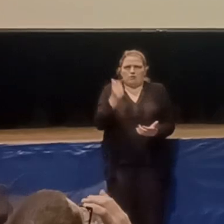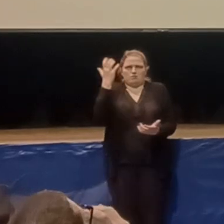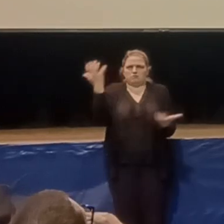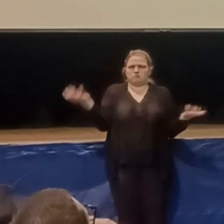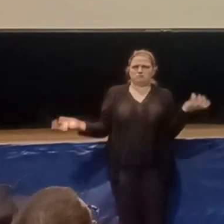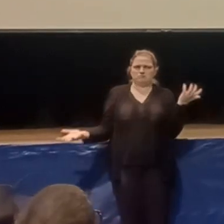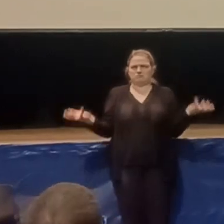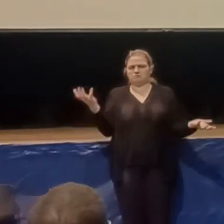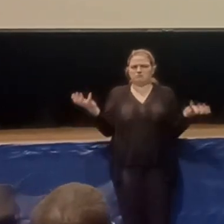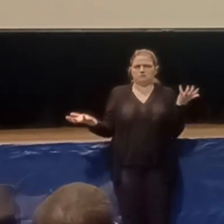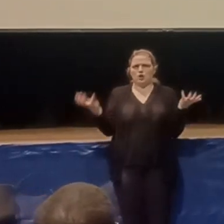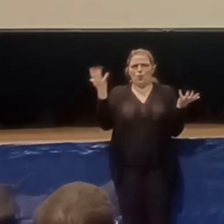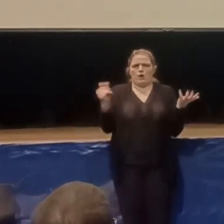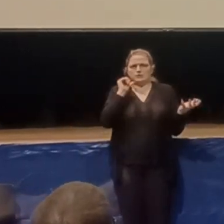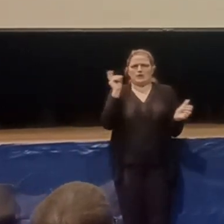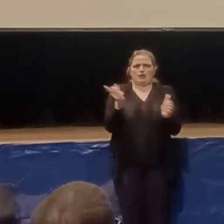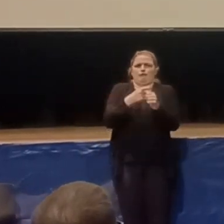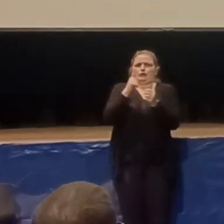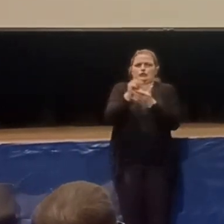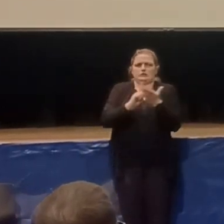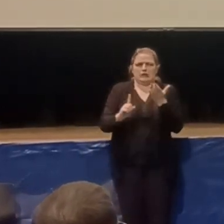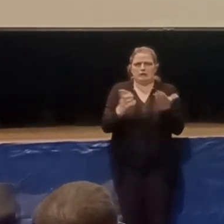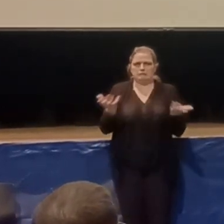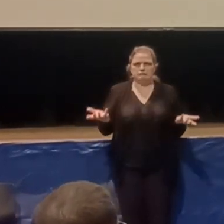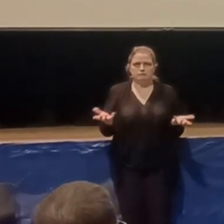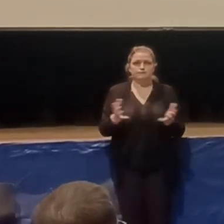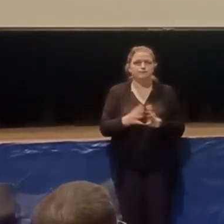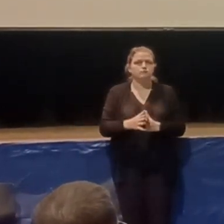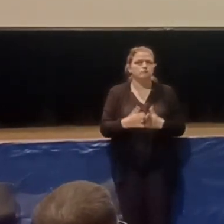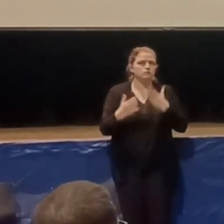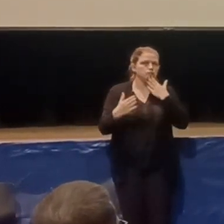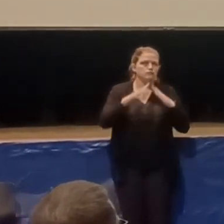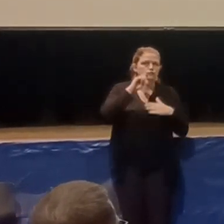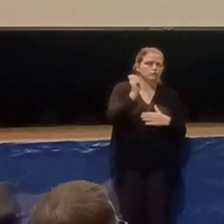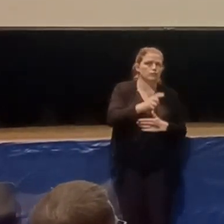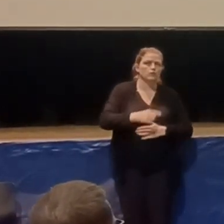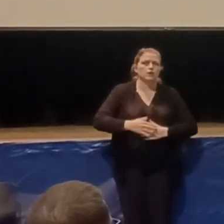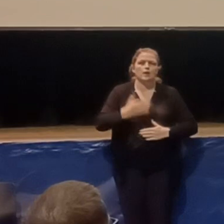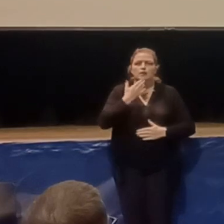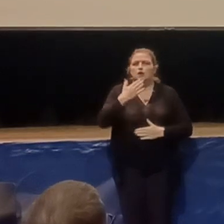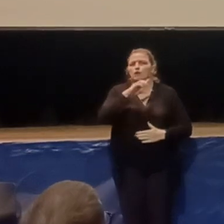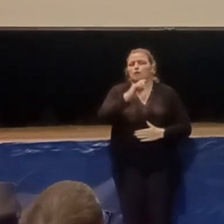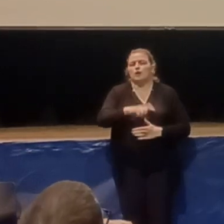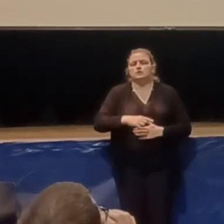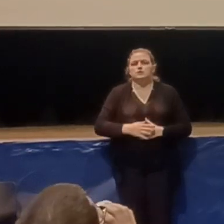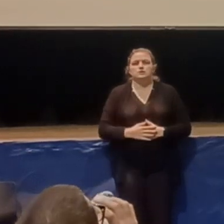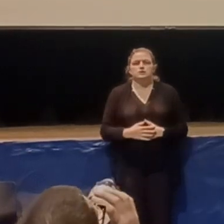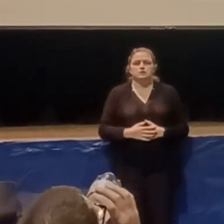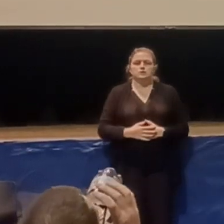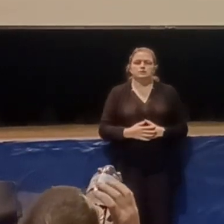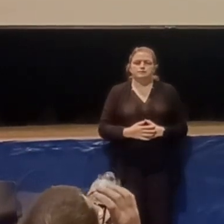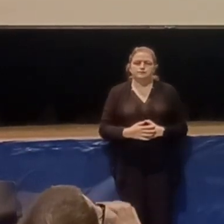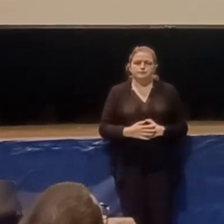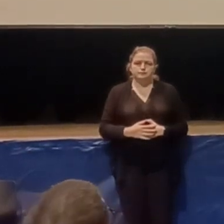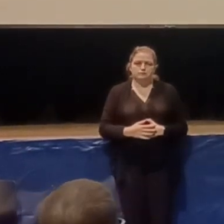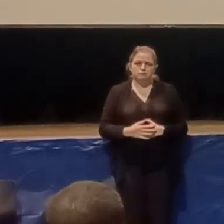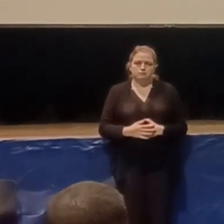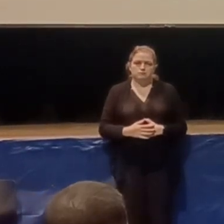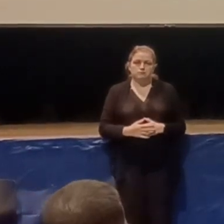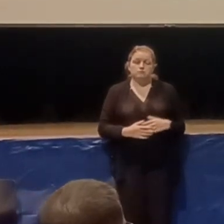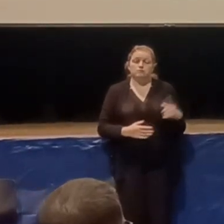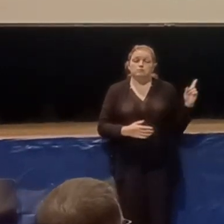then how come that wasn't the first design? No, that's a great question. Thank you for asking. I think when